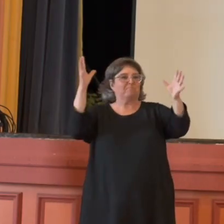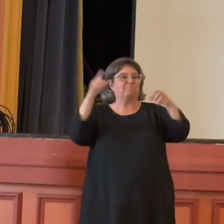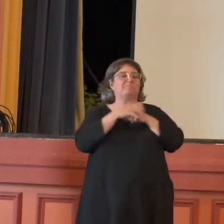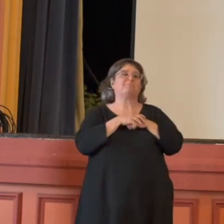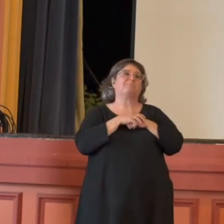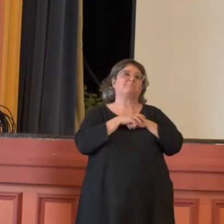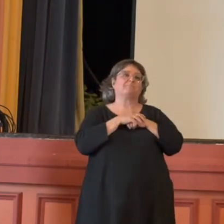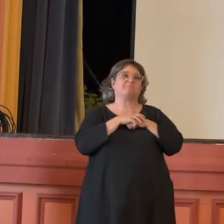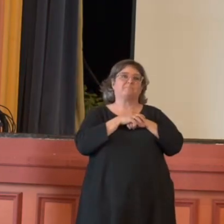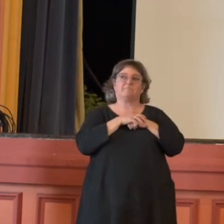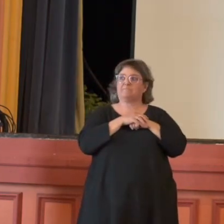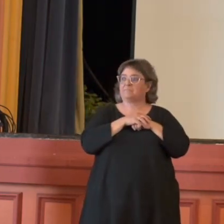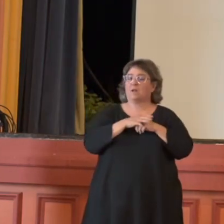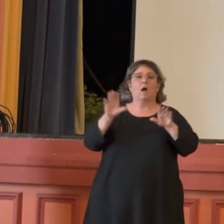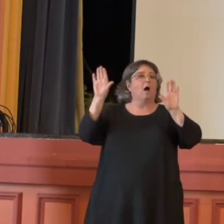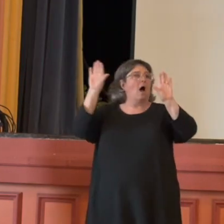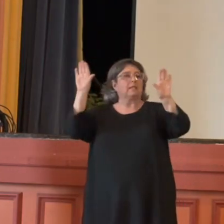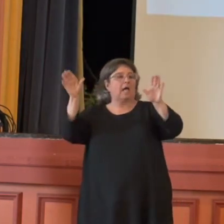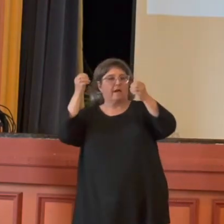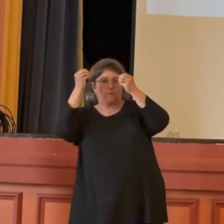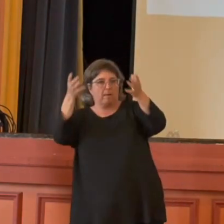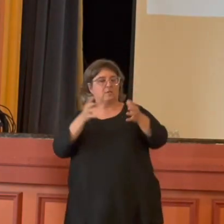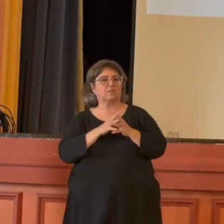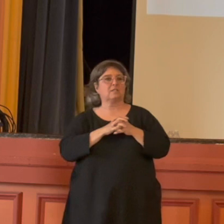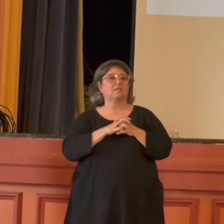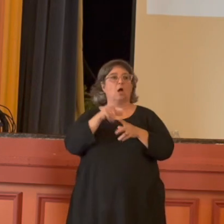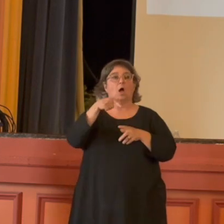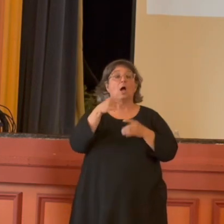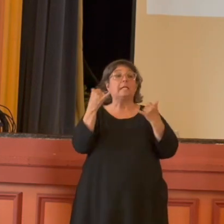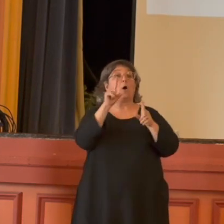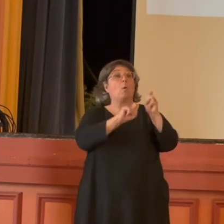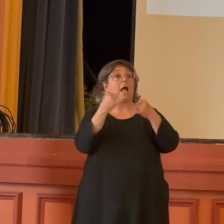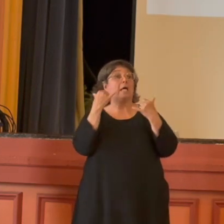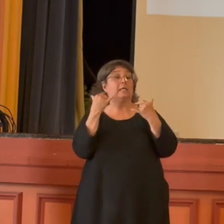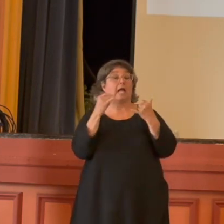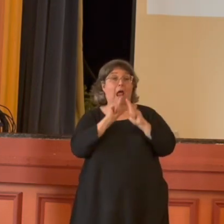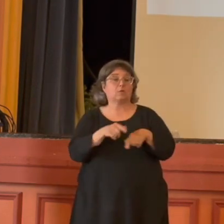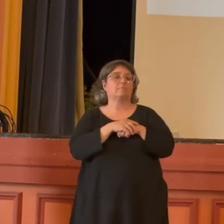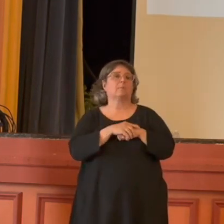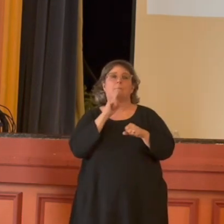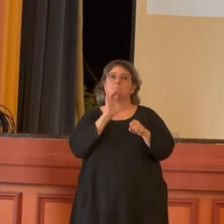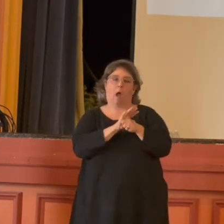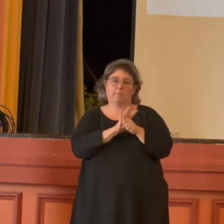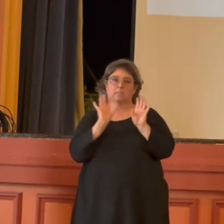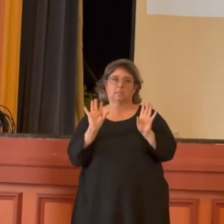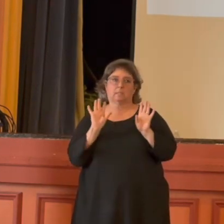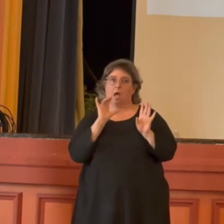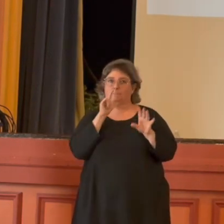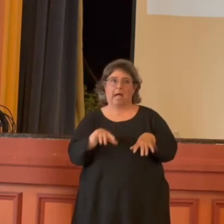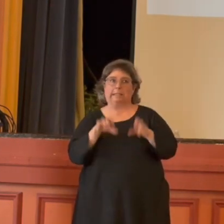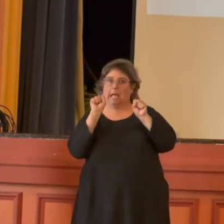of applause. That's just outstanding information and Q&A sessions. And I promise I'm not